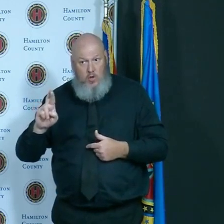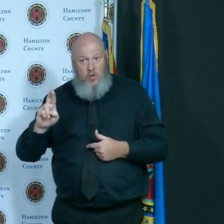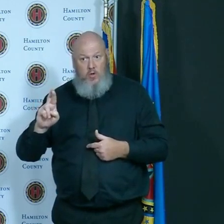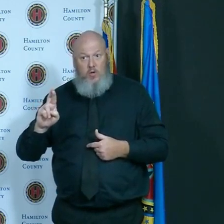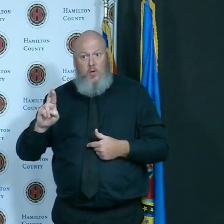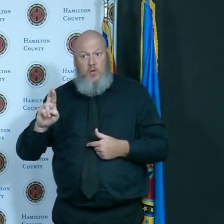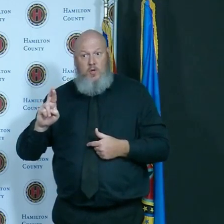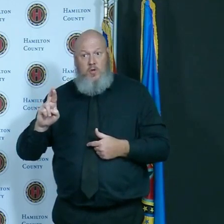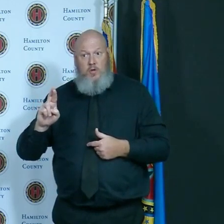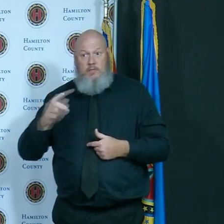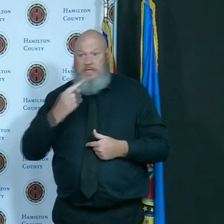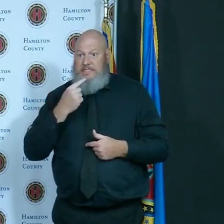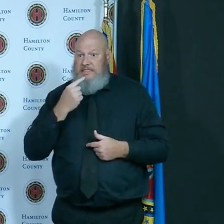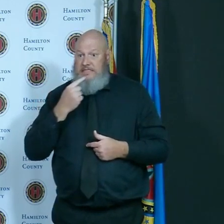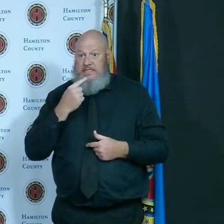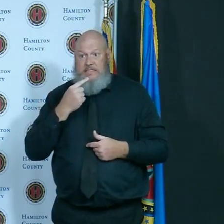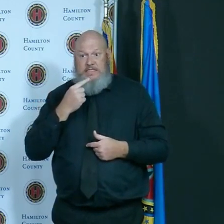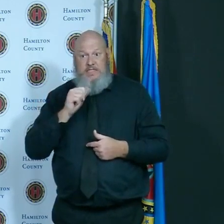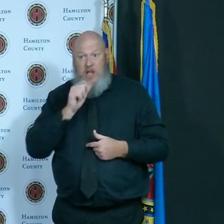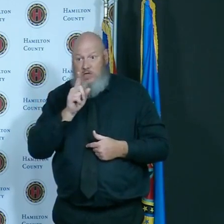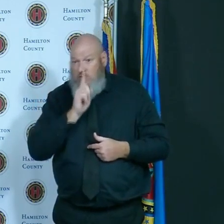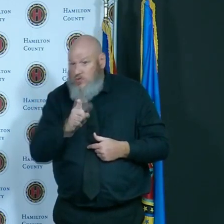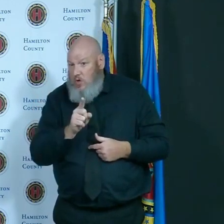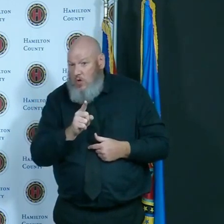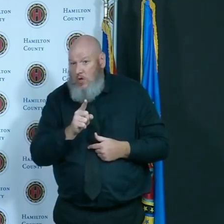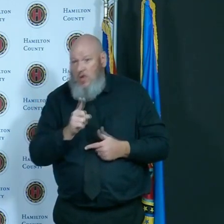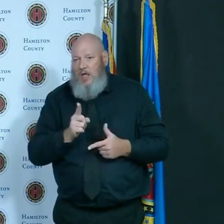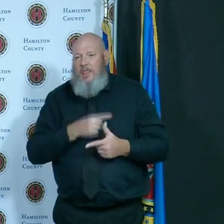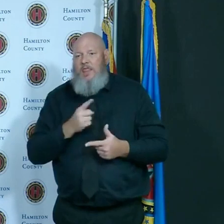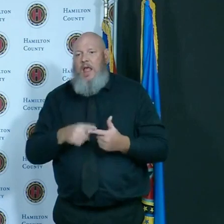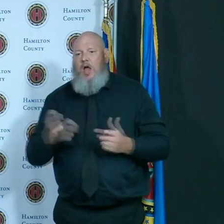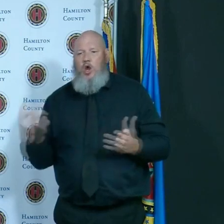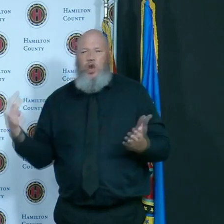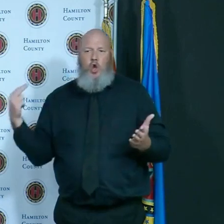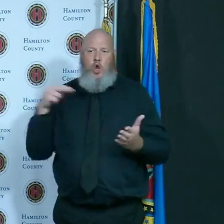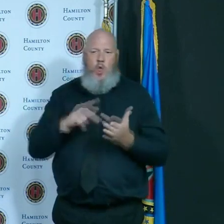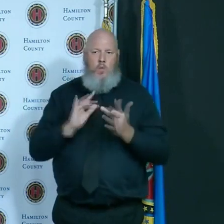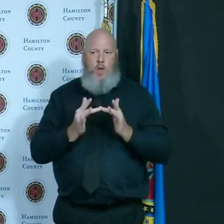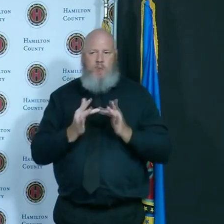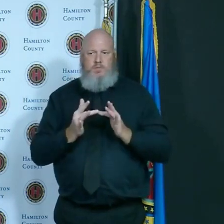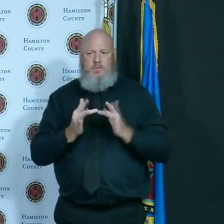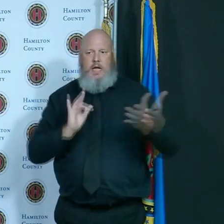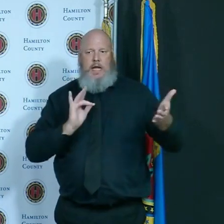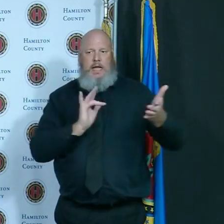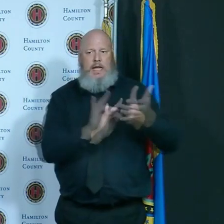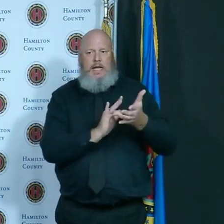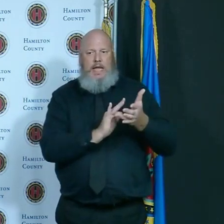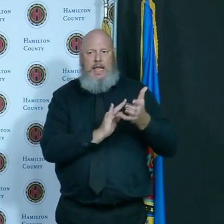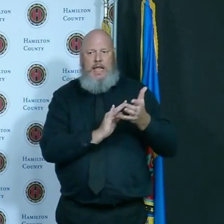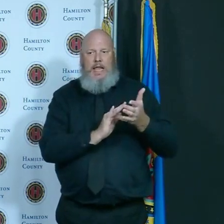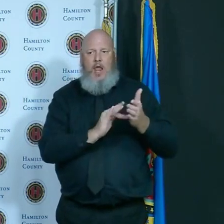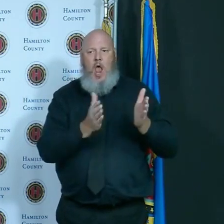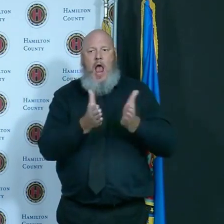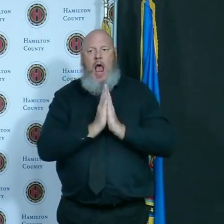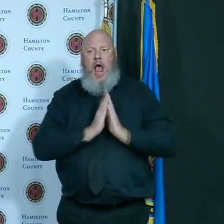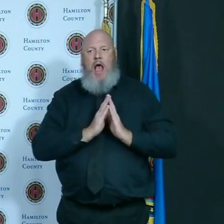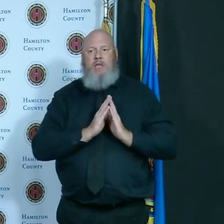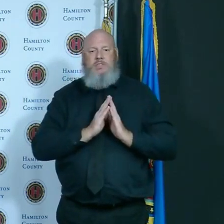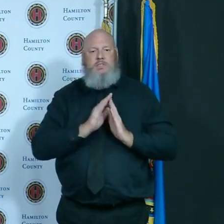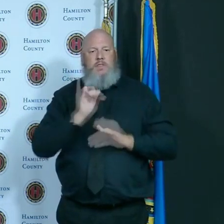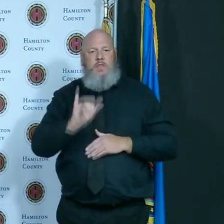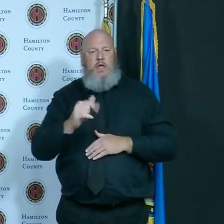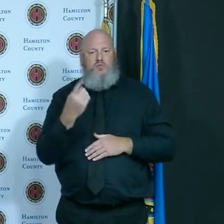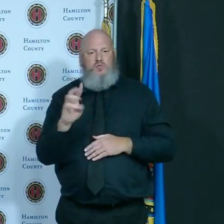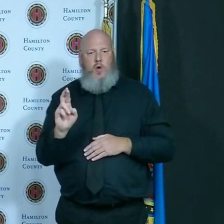to COVID-19 communityresources.com and click on Ask the Doctor. And there are doctors manning that site 24 hours a day